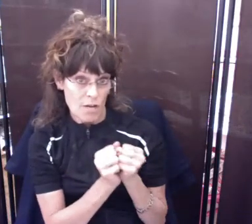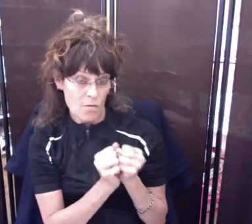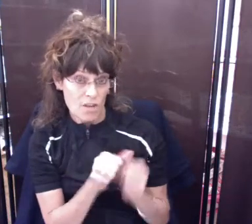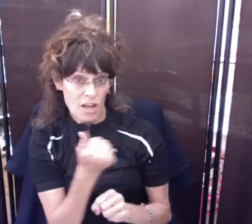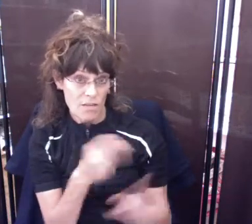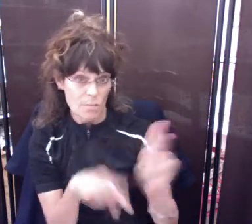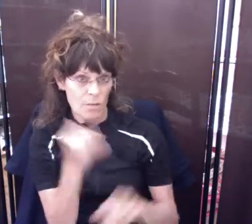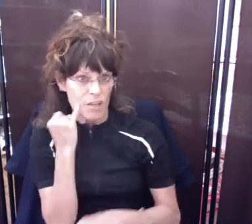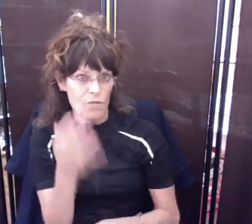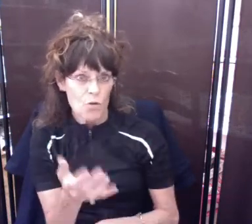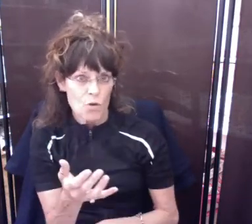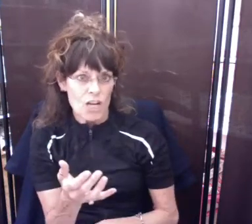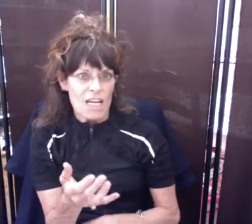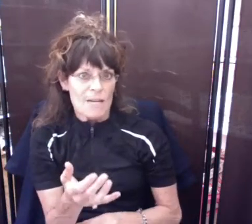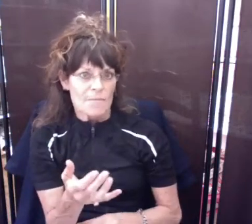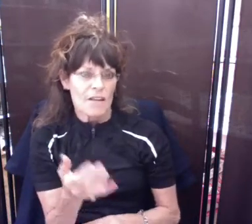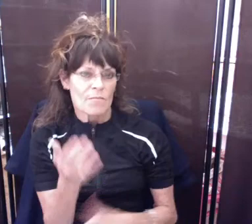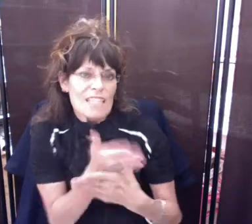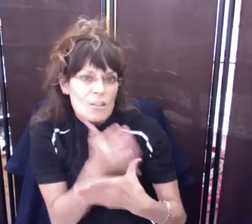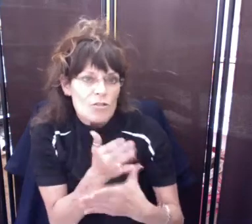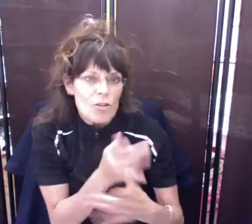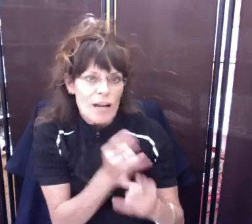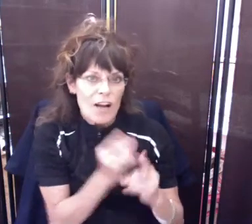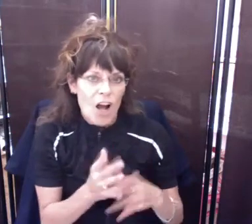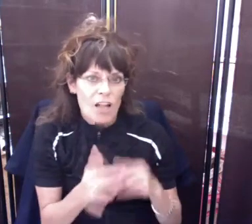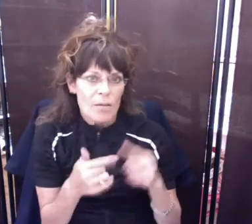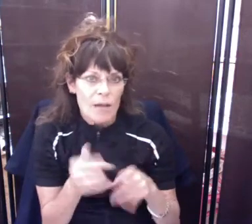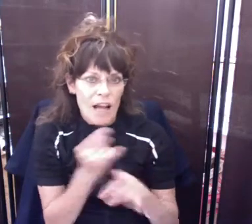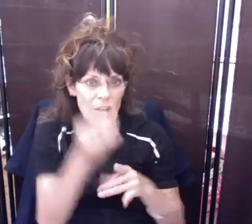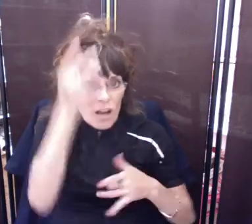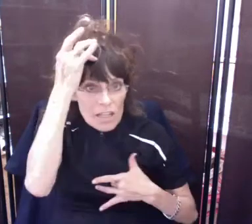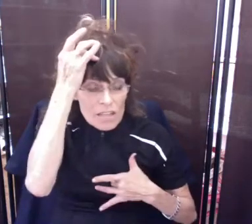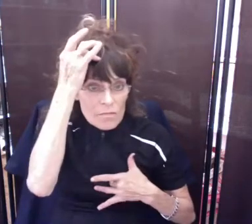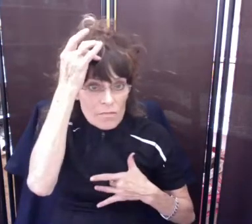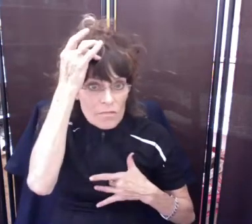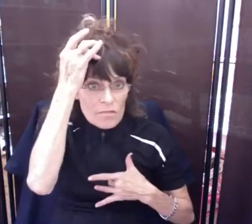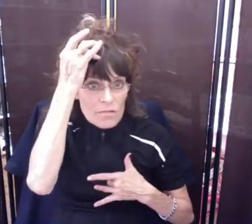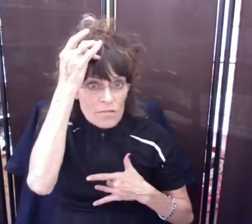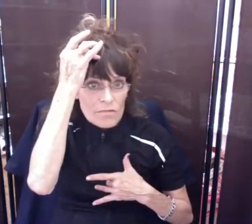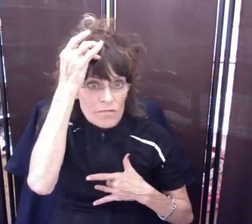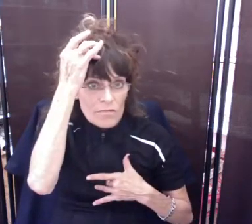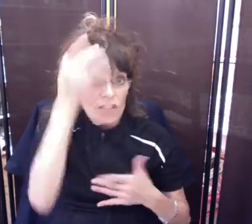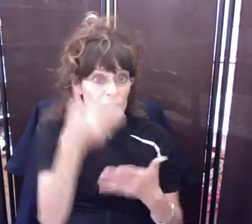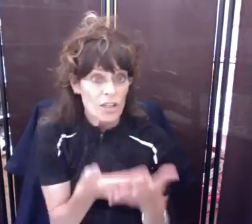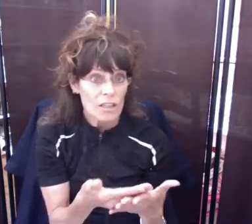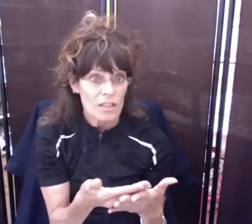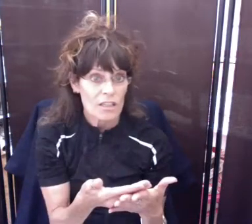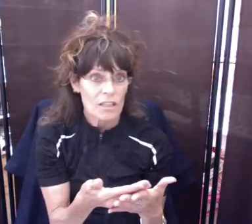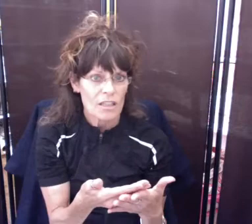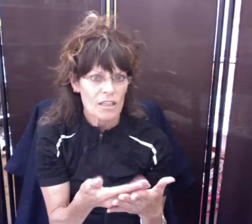an alcoholic about their alcoholism, this is all to the good. And I understand that today, because what Joe